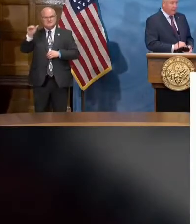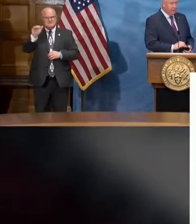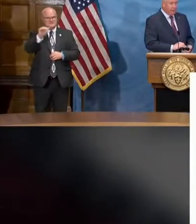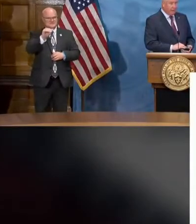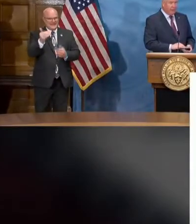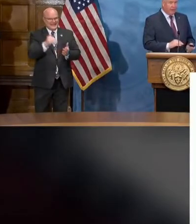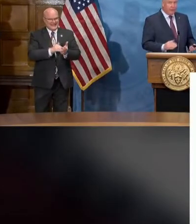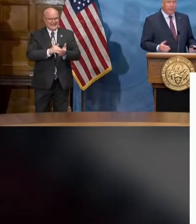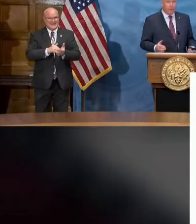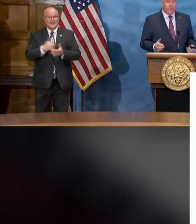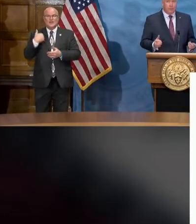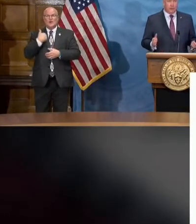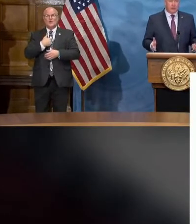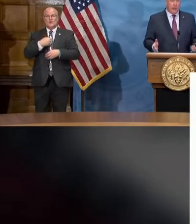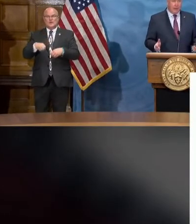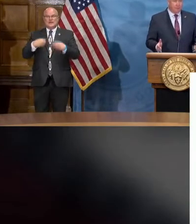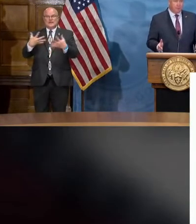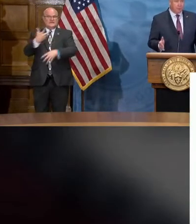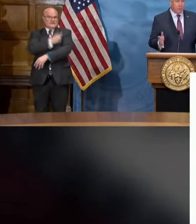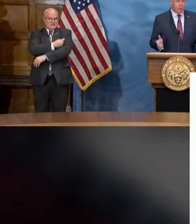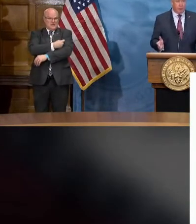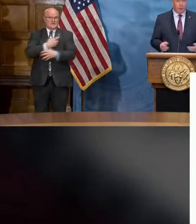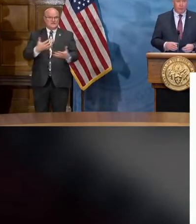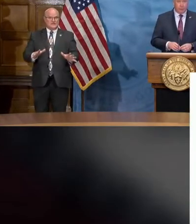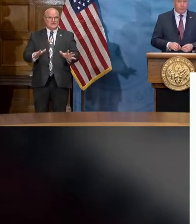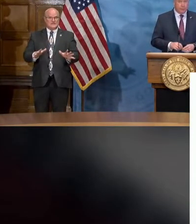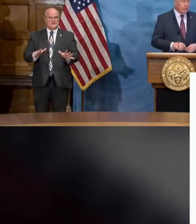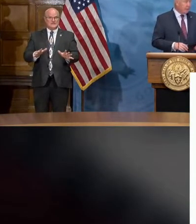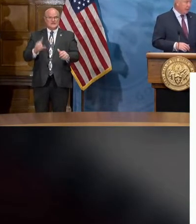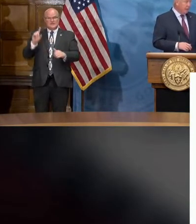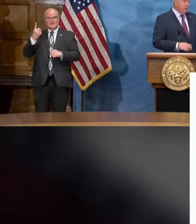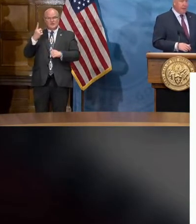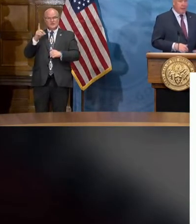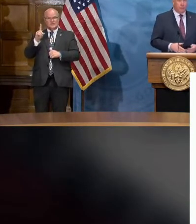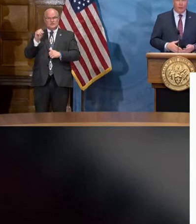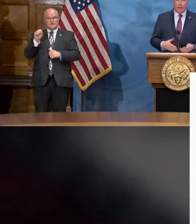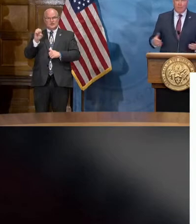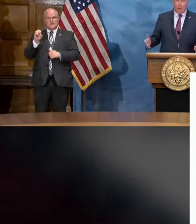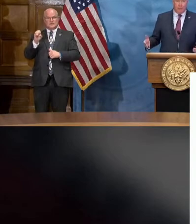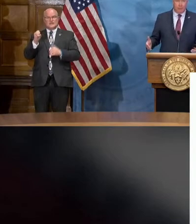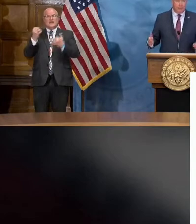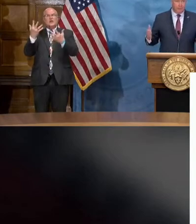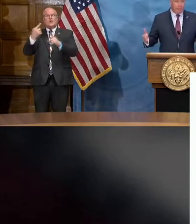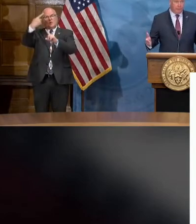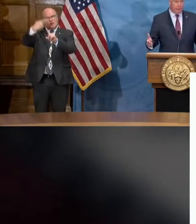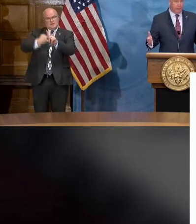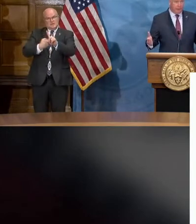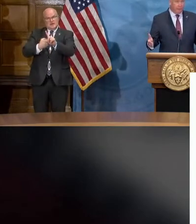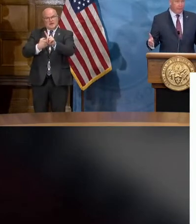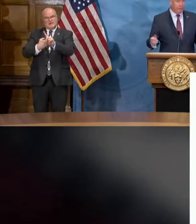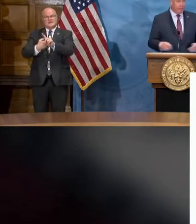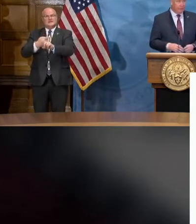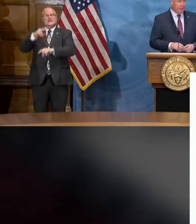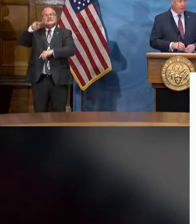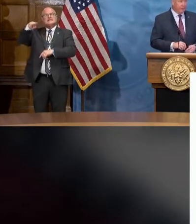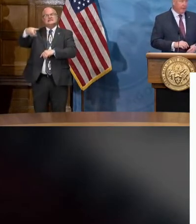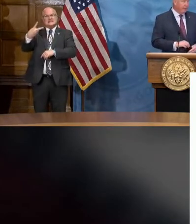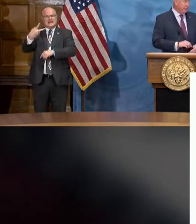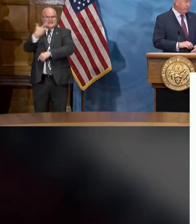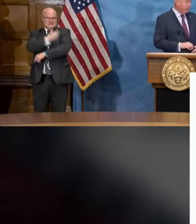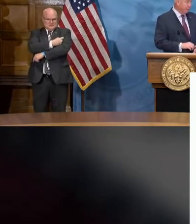about, is that we give the shot, the prime dose, and then we have to wait a month for to give